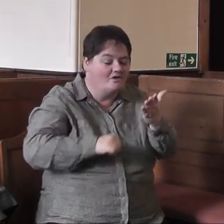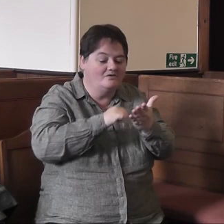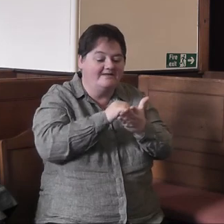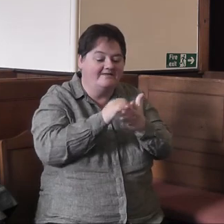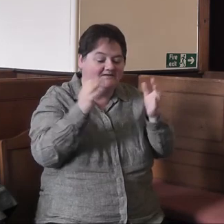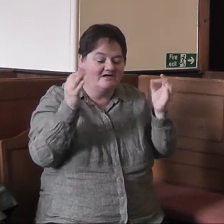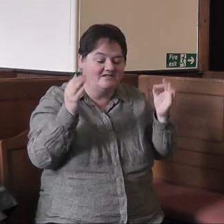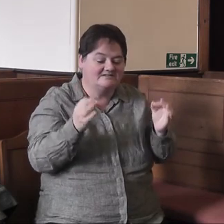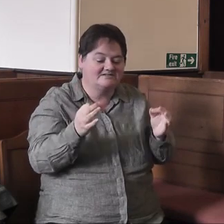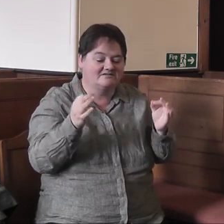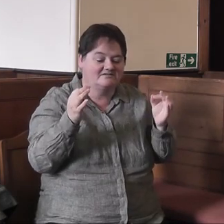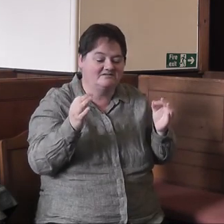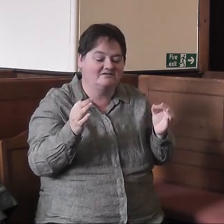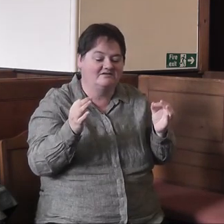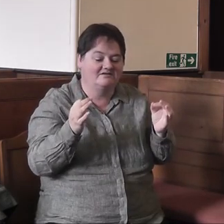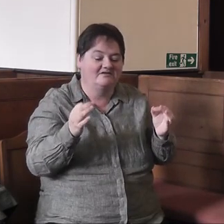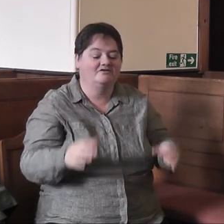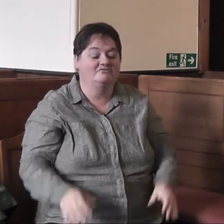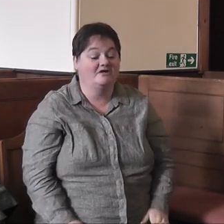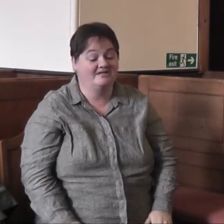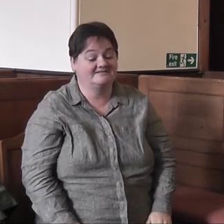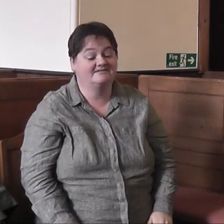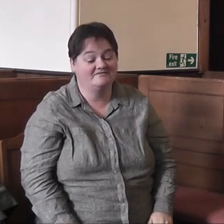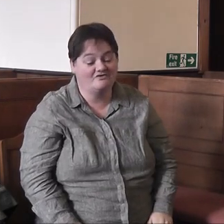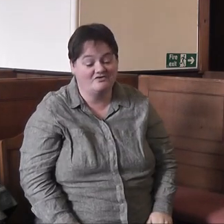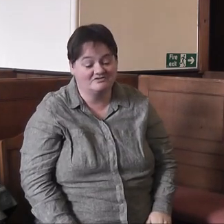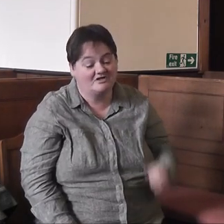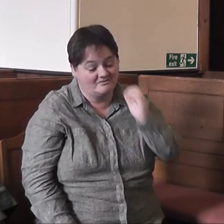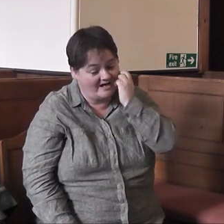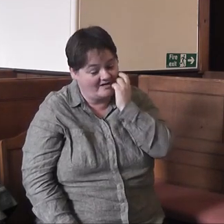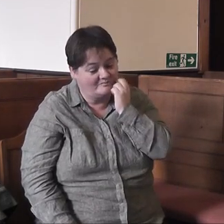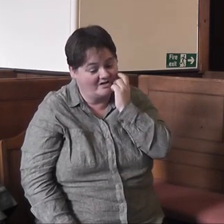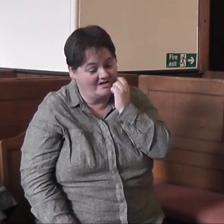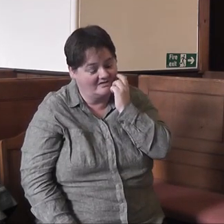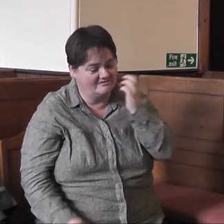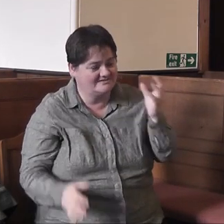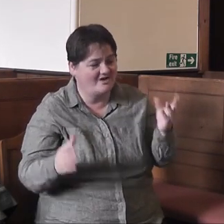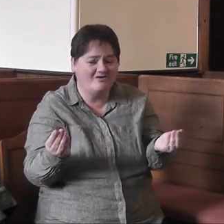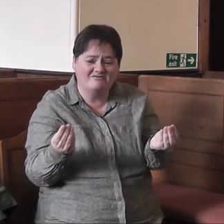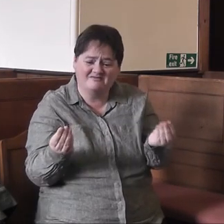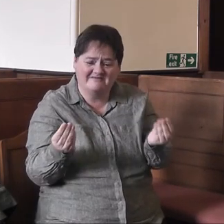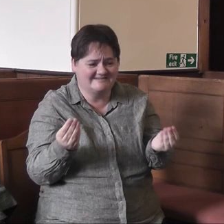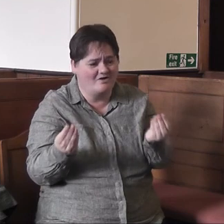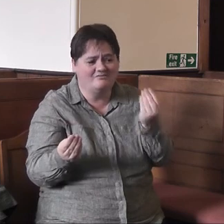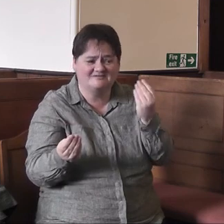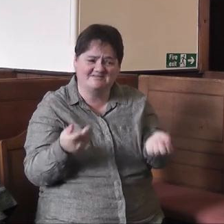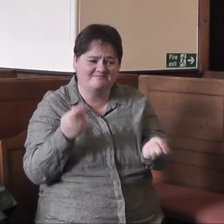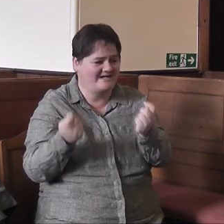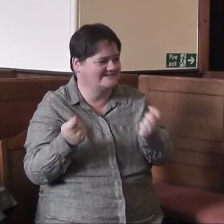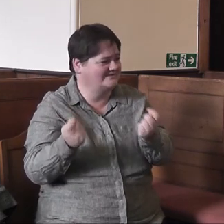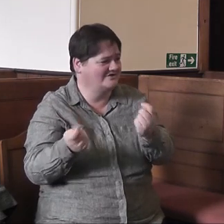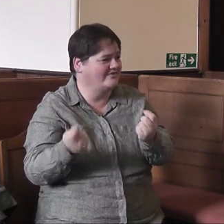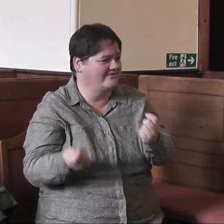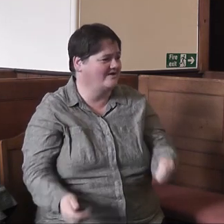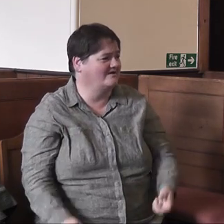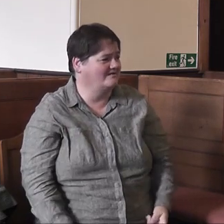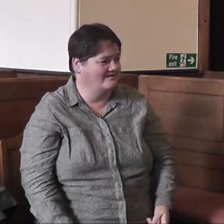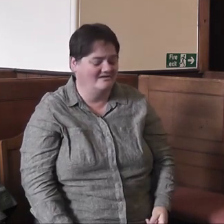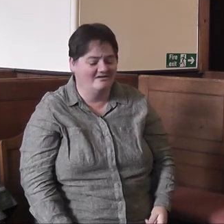Holy the night. Right, Son of God, oh how bright. There's a whole Son of Man, Son of God thing